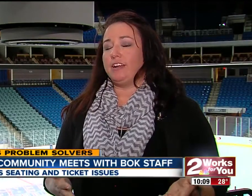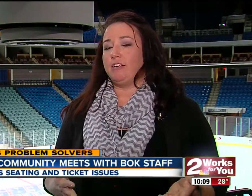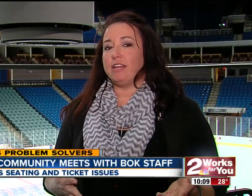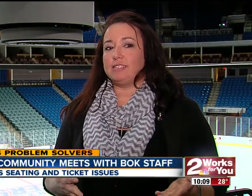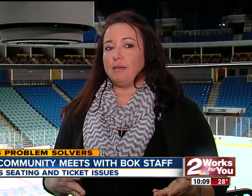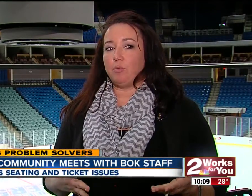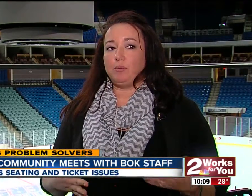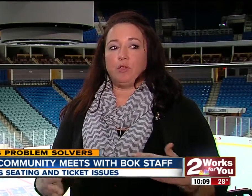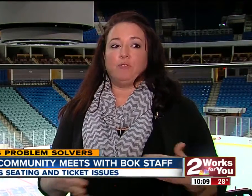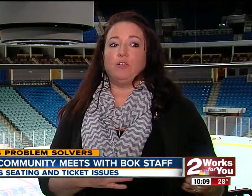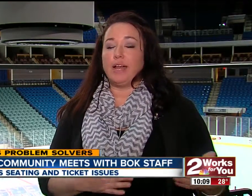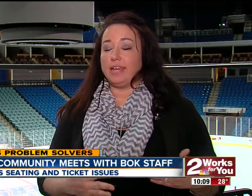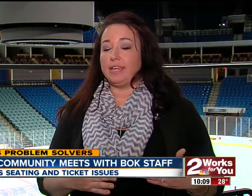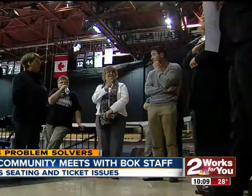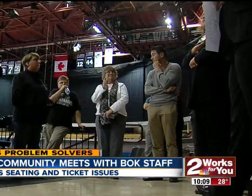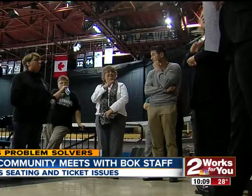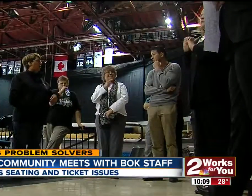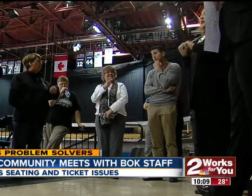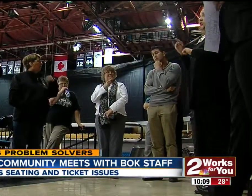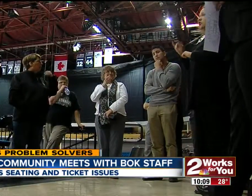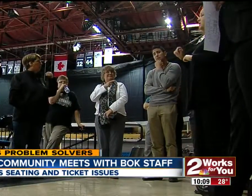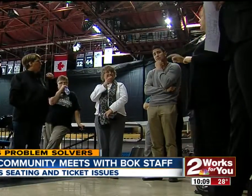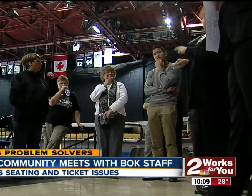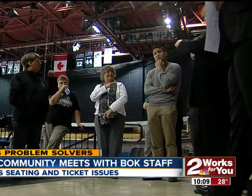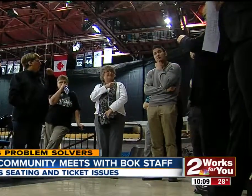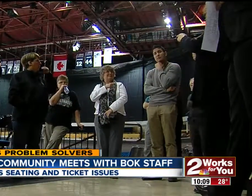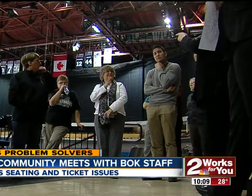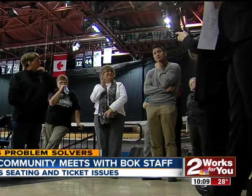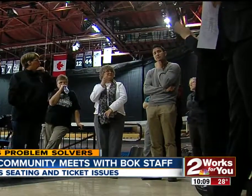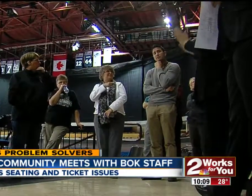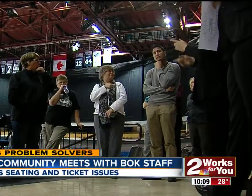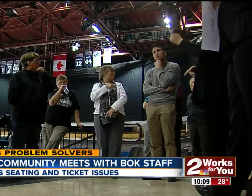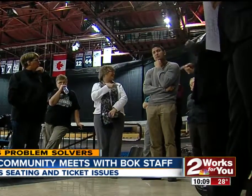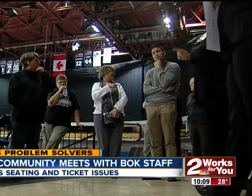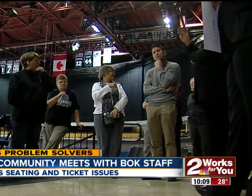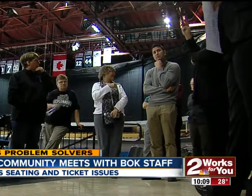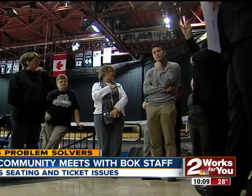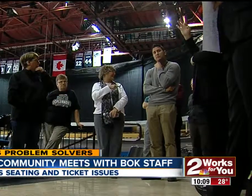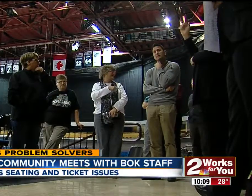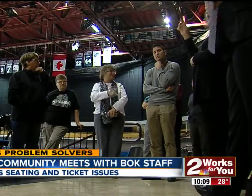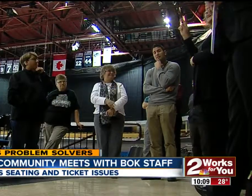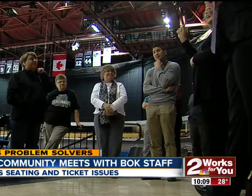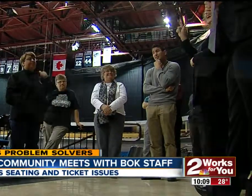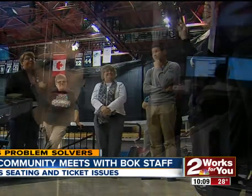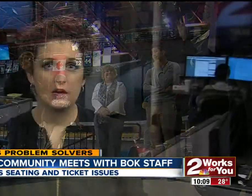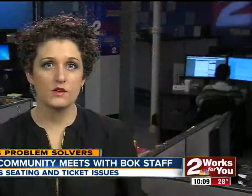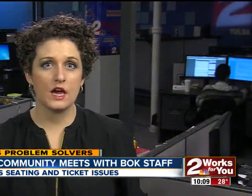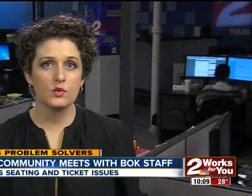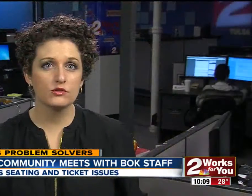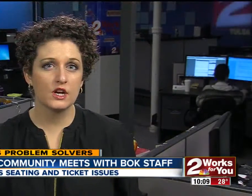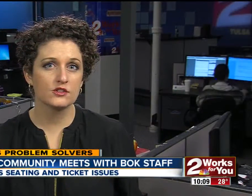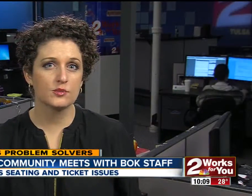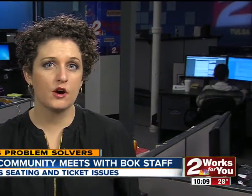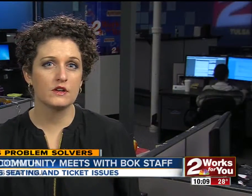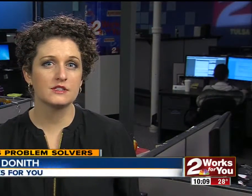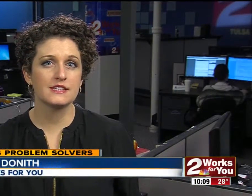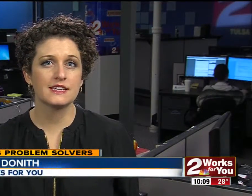is that we both feel like each other's trying and we're listening to each other. The BOK will change the policies in